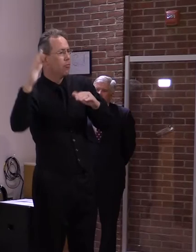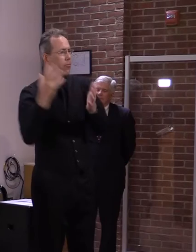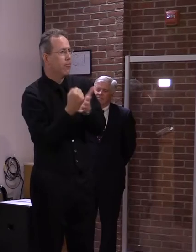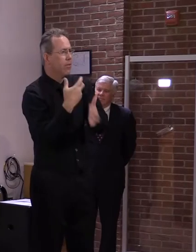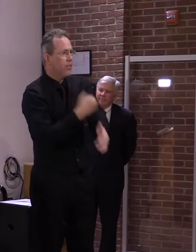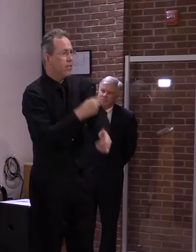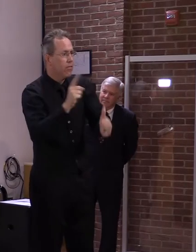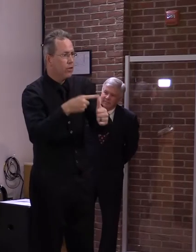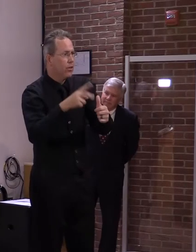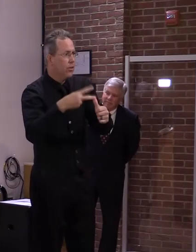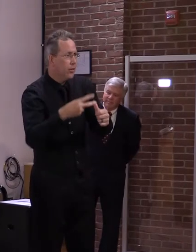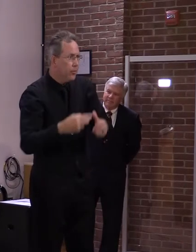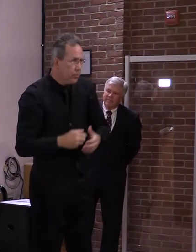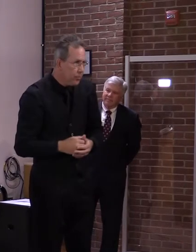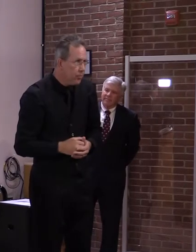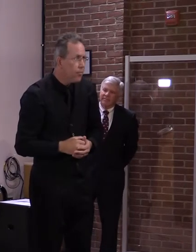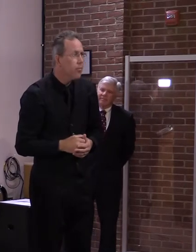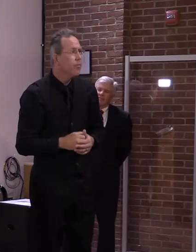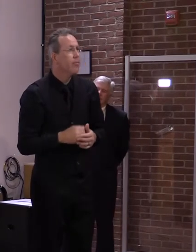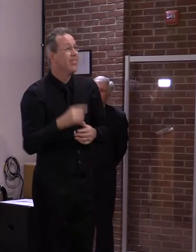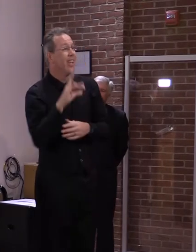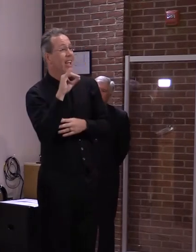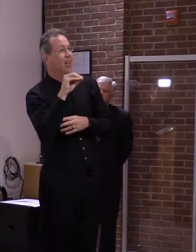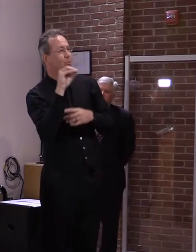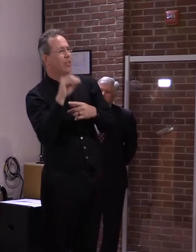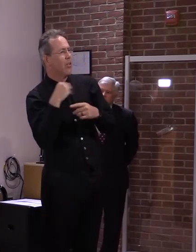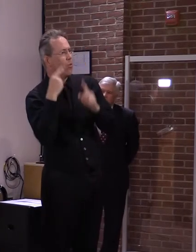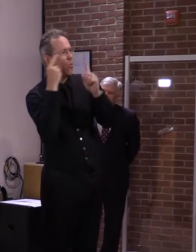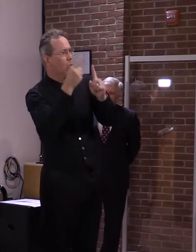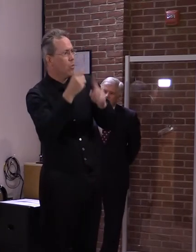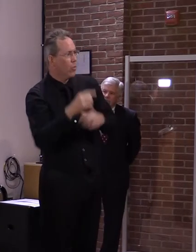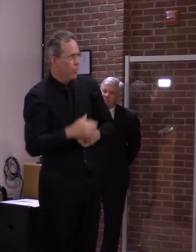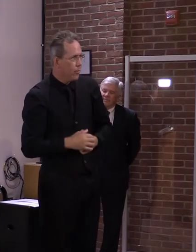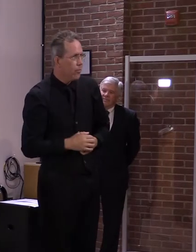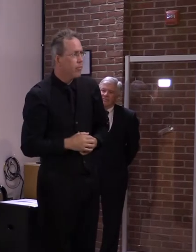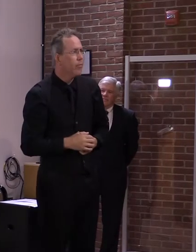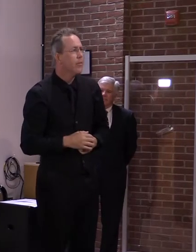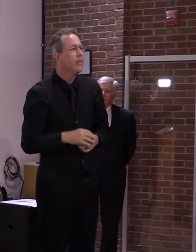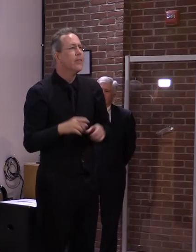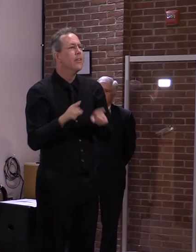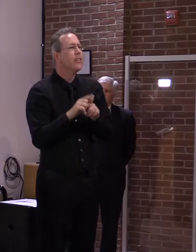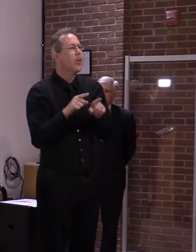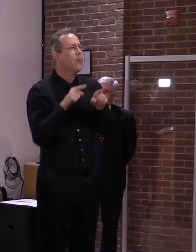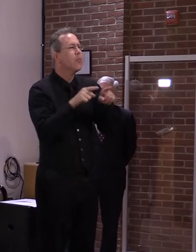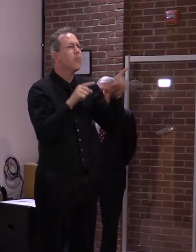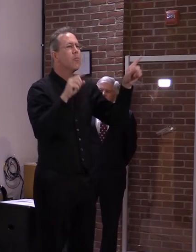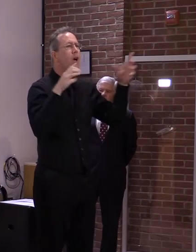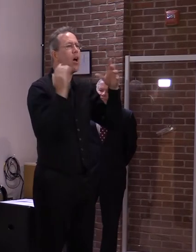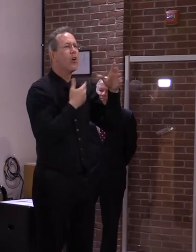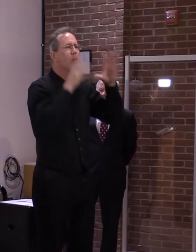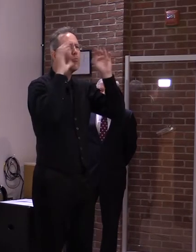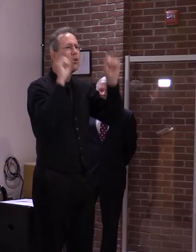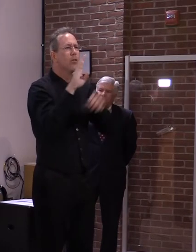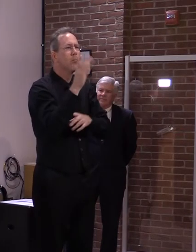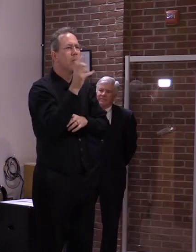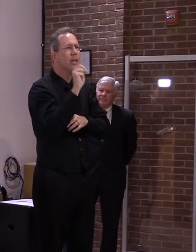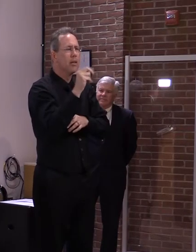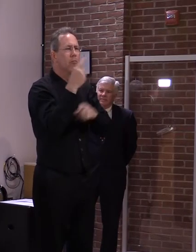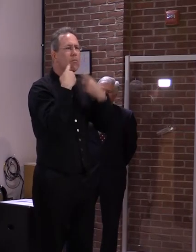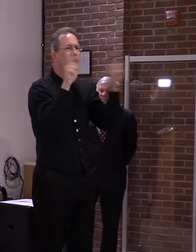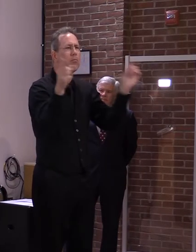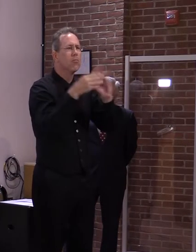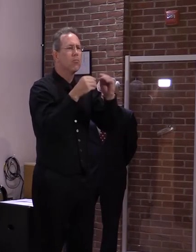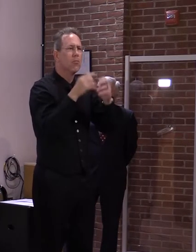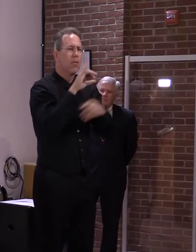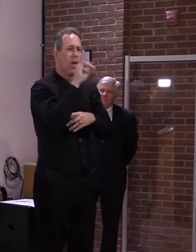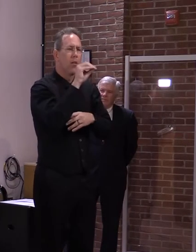as I think President Biden has set a goal for 70% of the 18